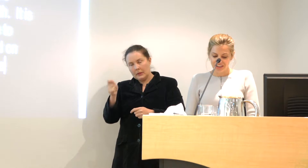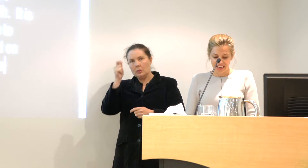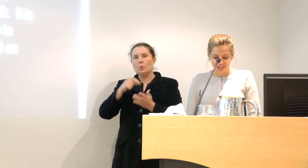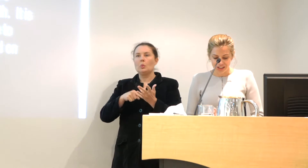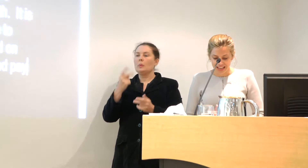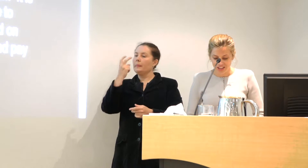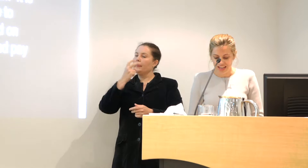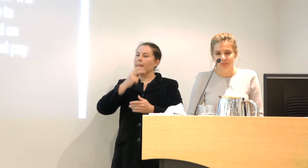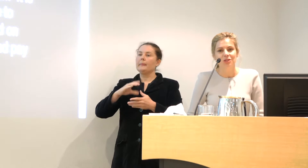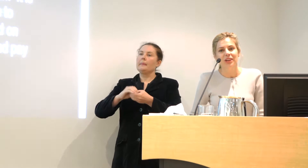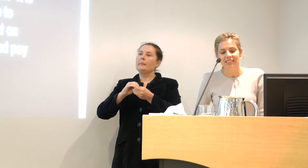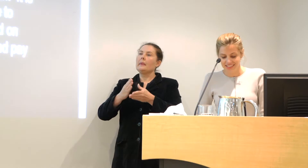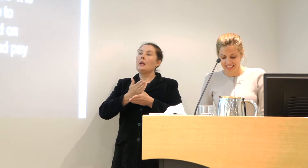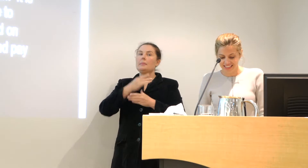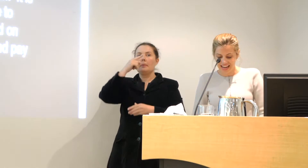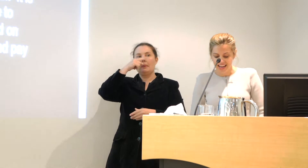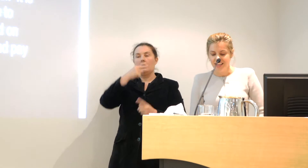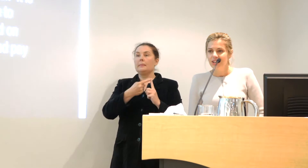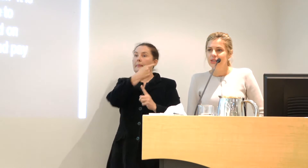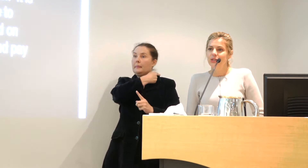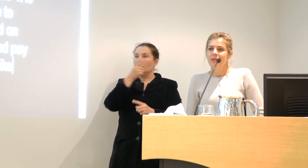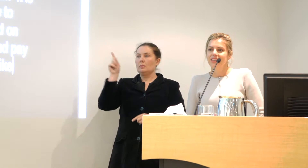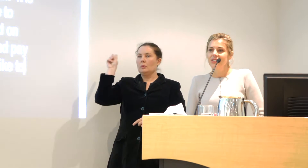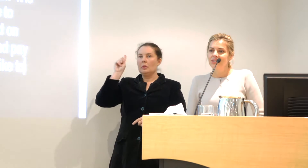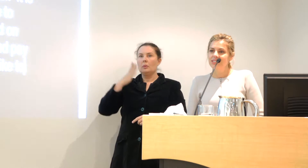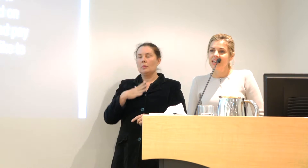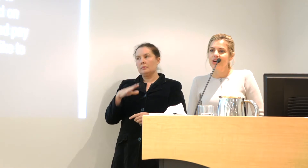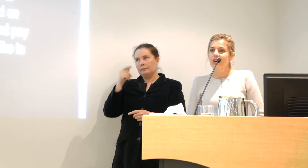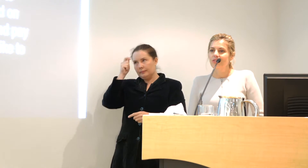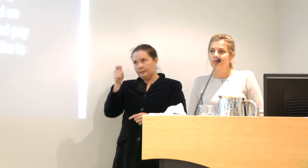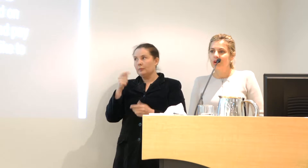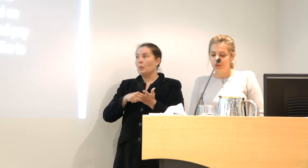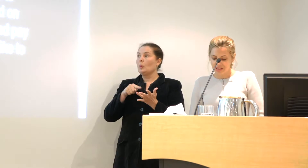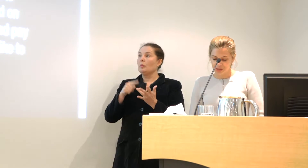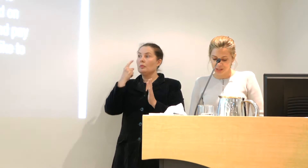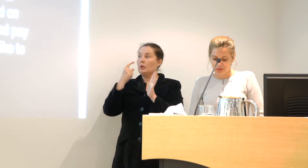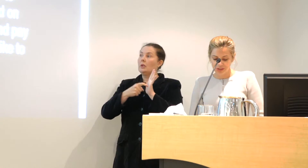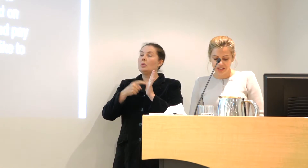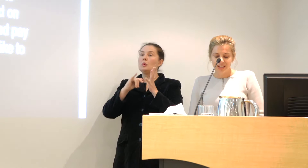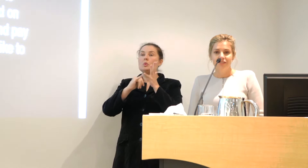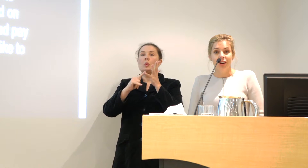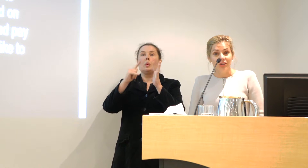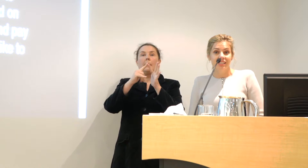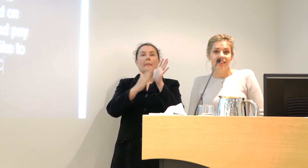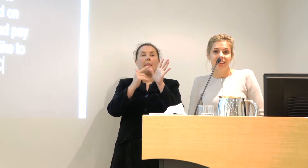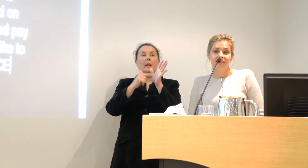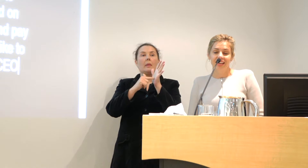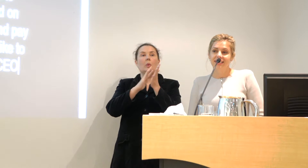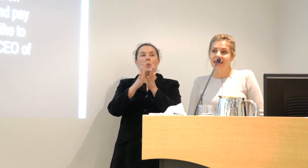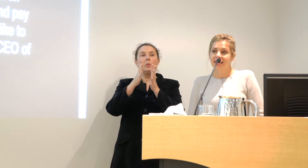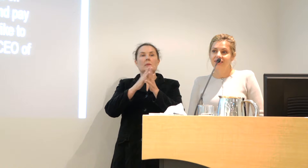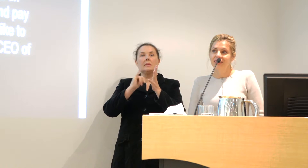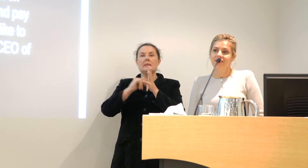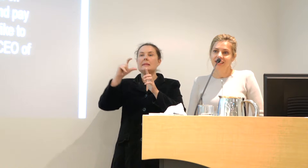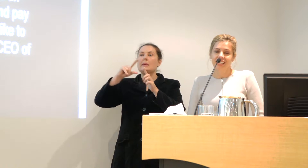to acknowledge our special guests here today, Sue Matthews, CEO of the Royal Women's Hospital, for hosting the